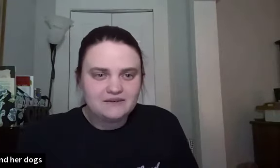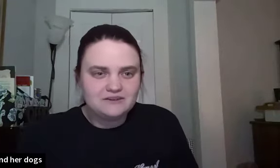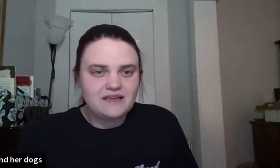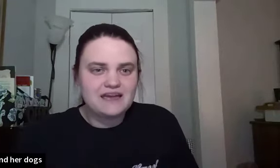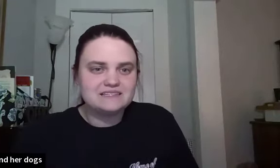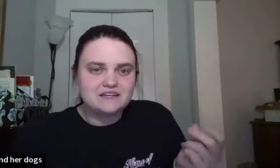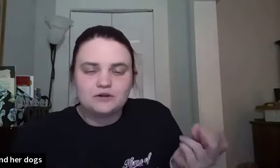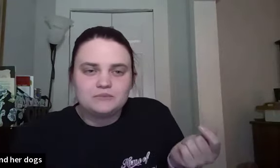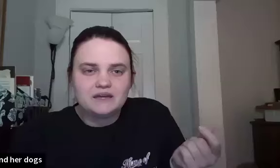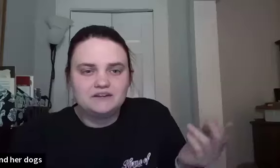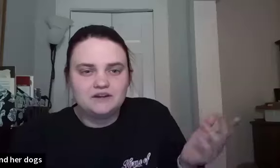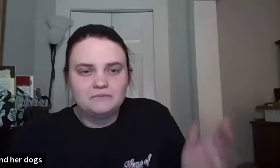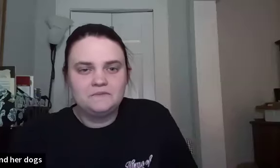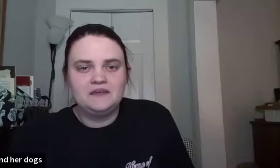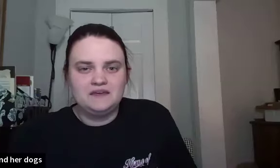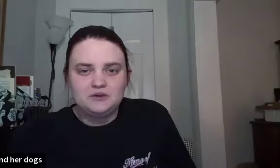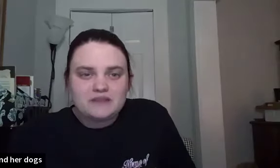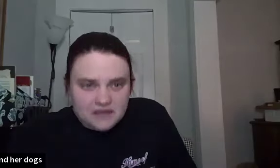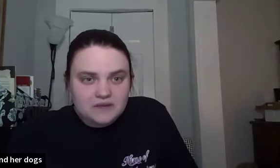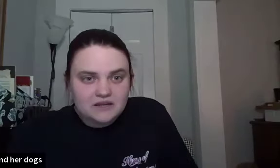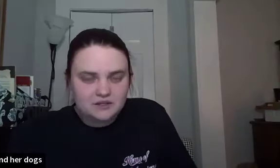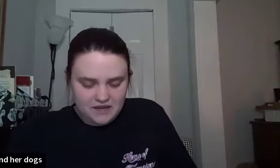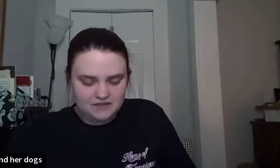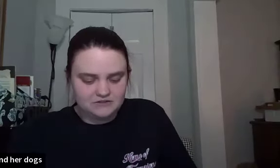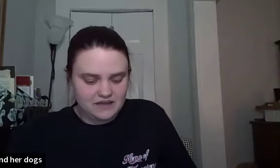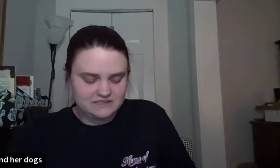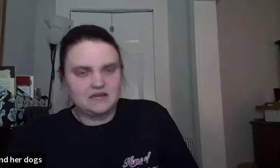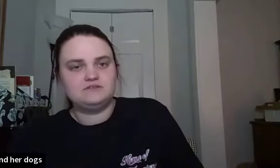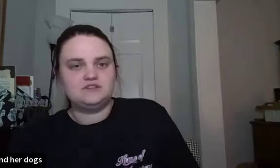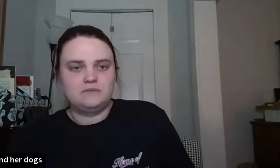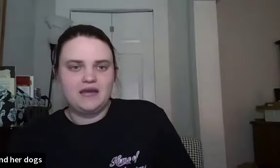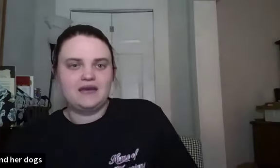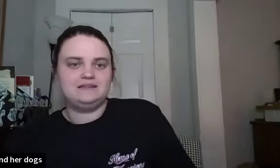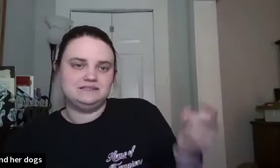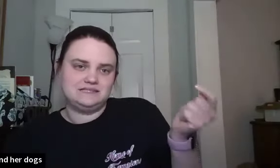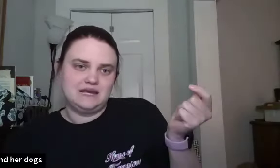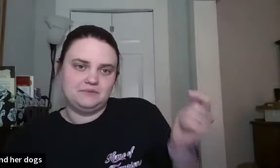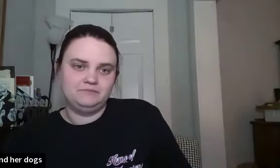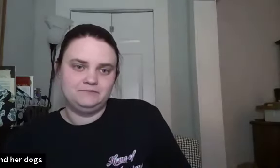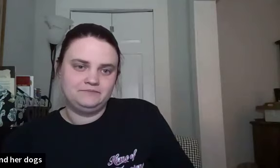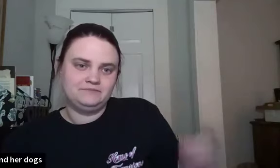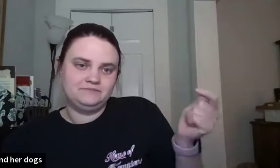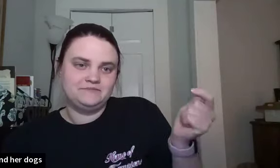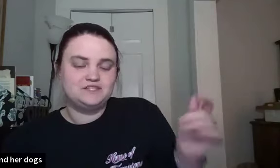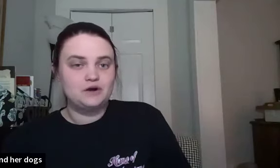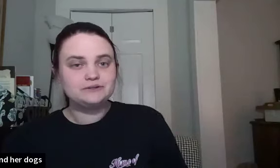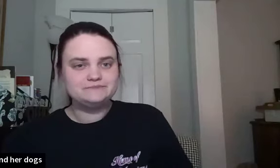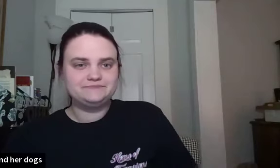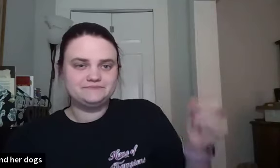your legs and or you'll be like, come here and you pat your legs down. So the pat, snap, dog.